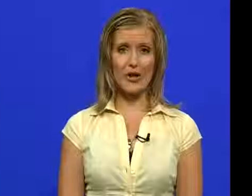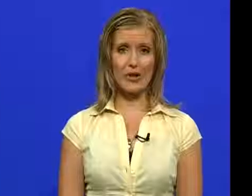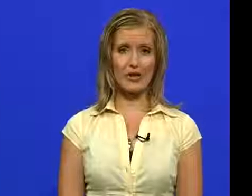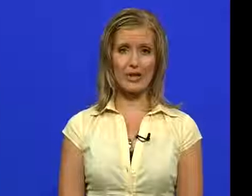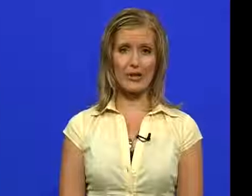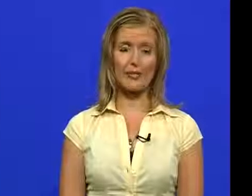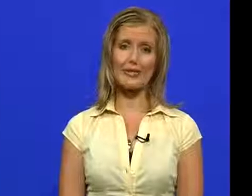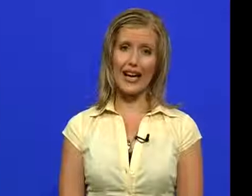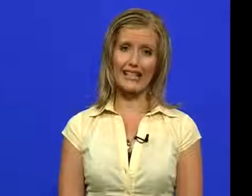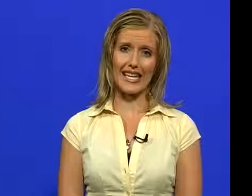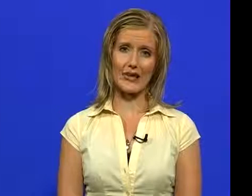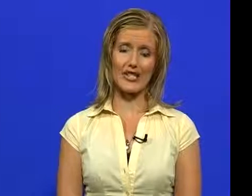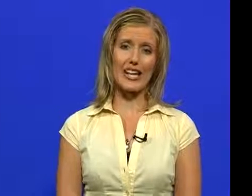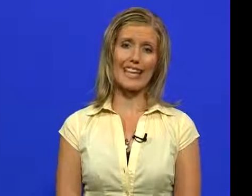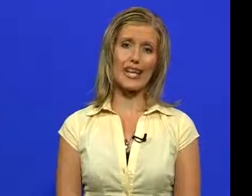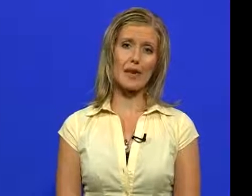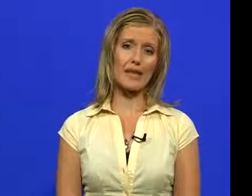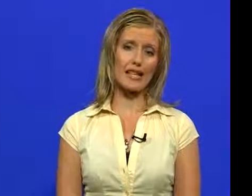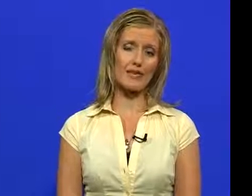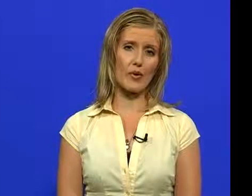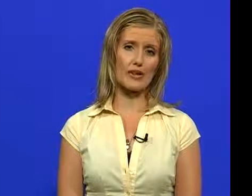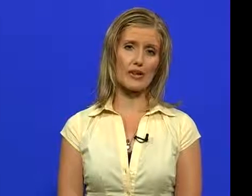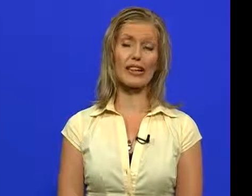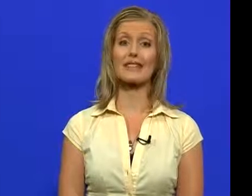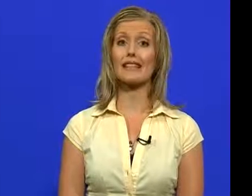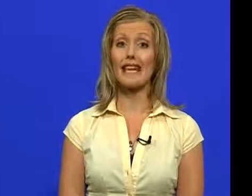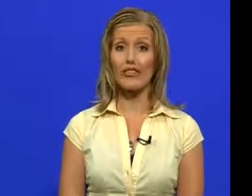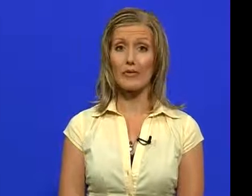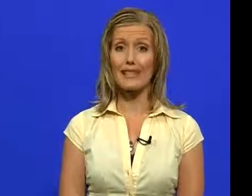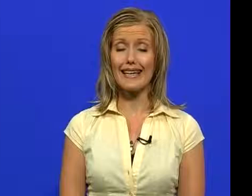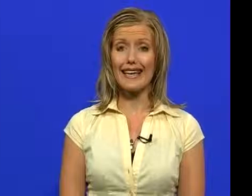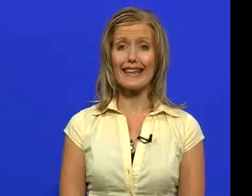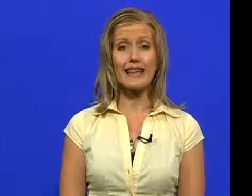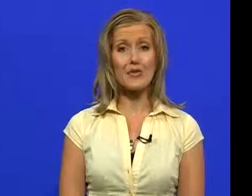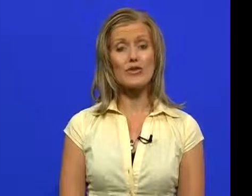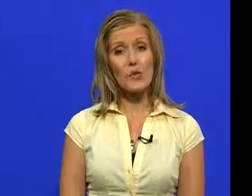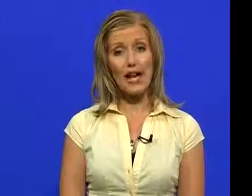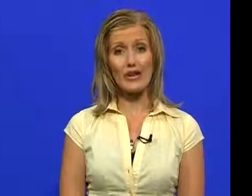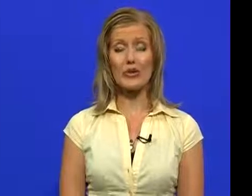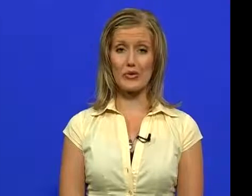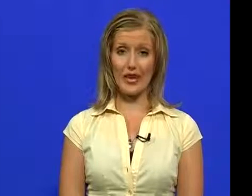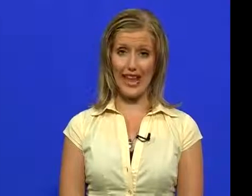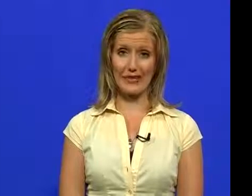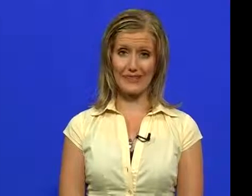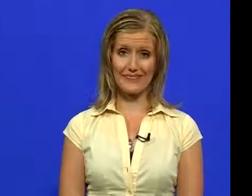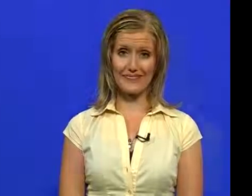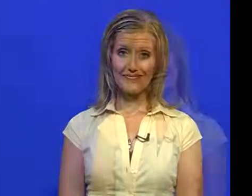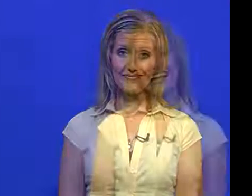today we're going to be learning about sign language. In the upcoming clips, we're going to learn how to sign the alphabet and the numbers 1 through 10.